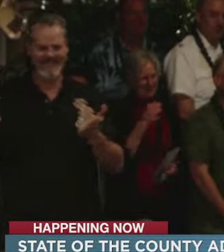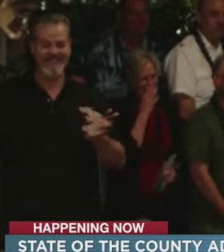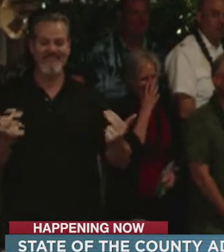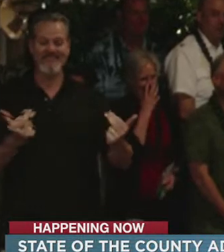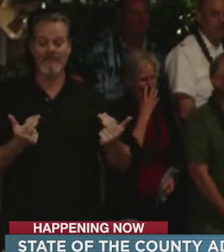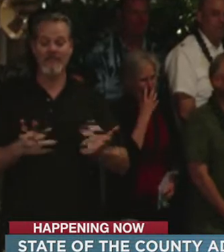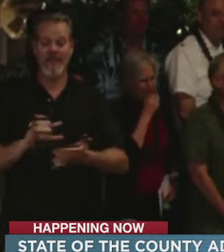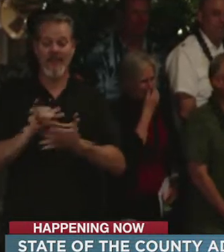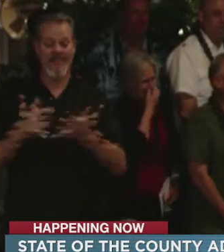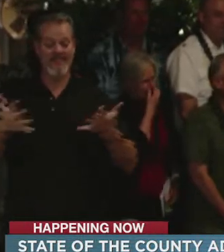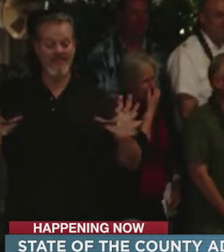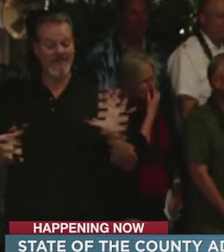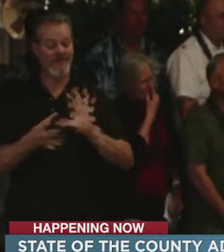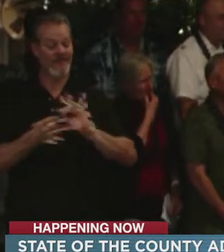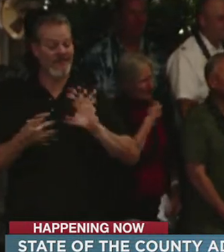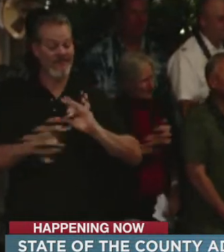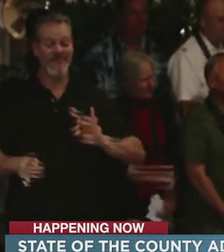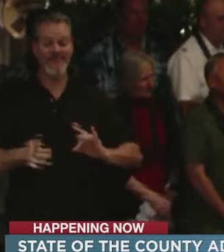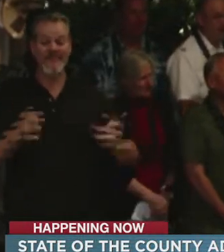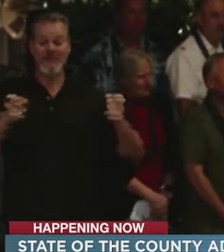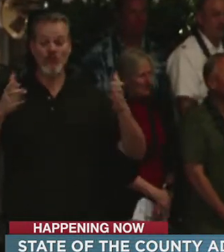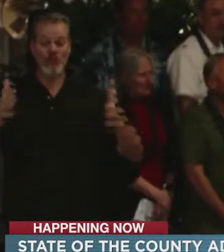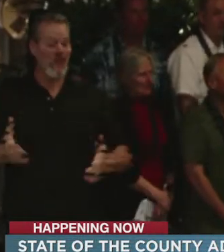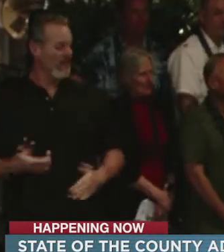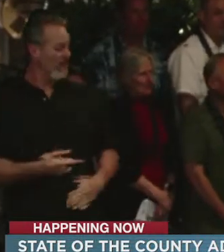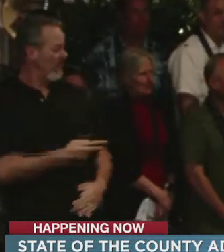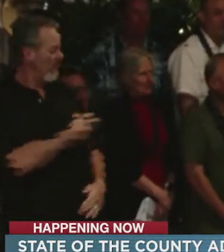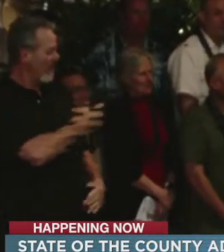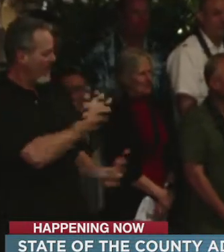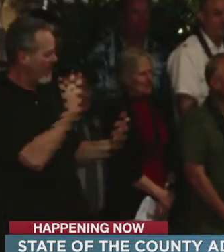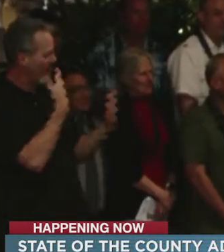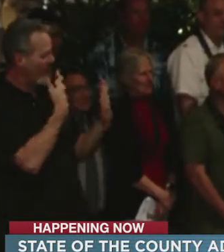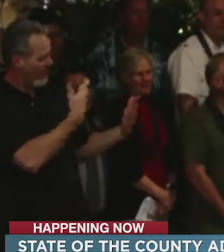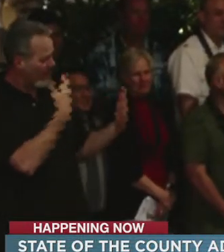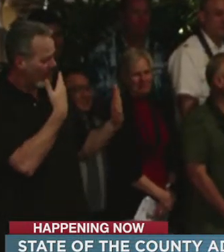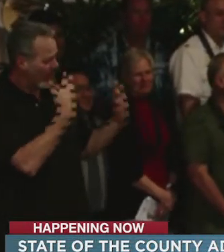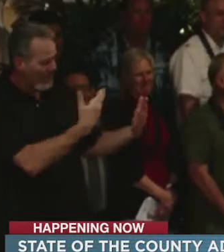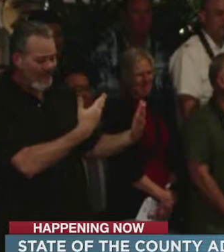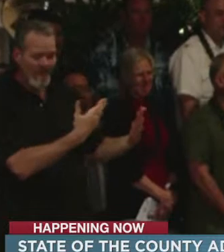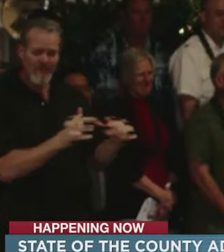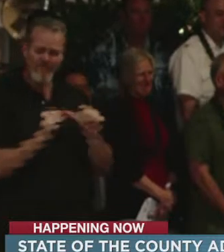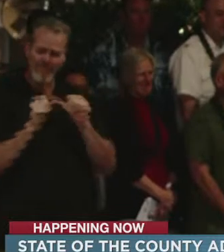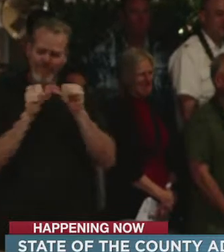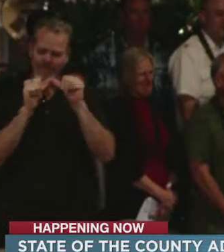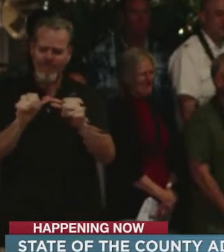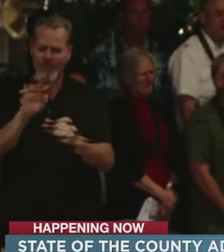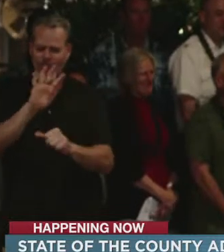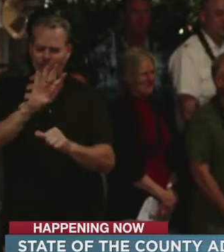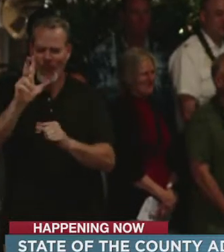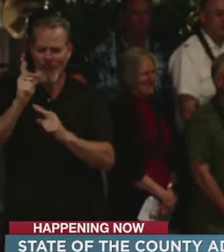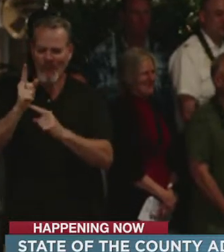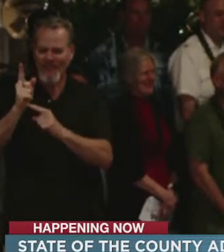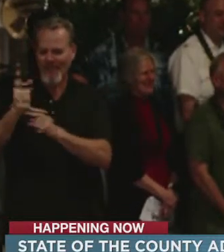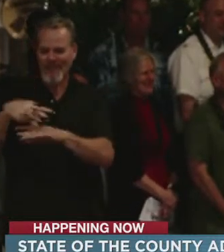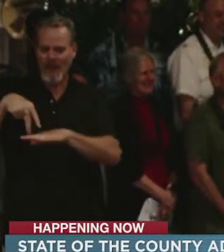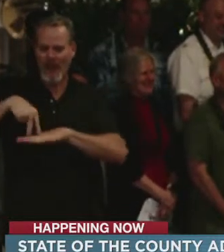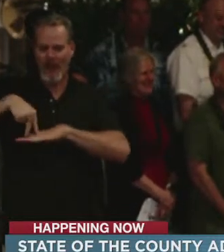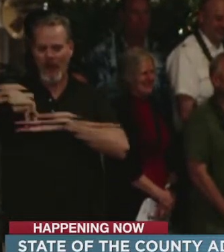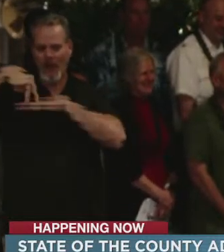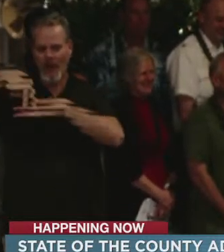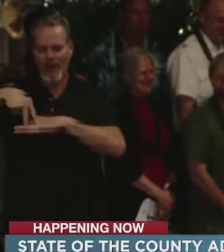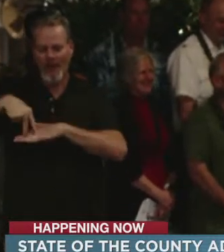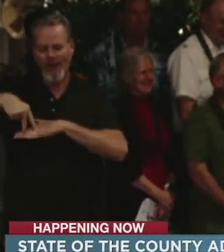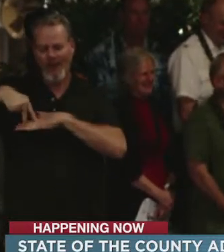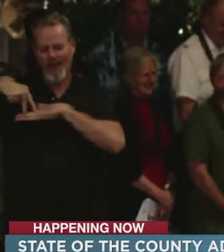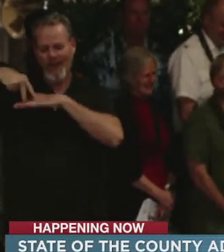That said, directors back here, mahalo for enduring 43 minutes of awesomeness